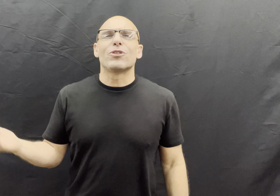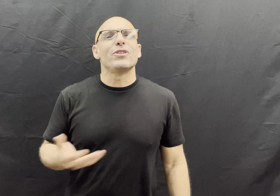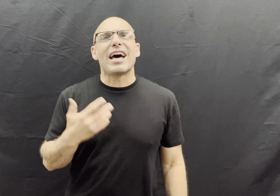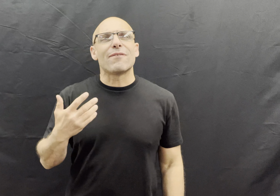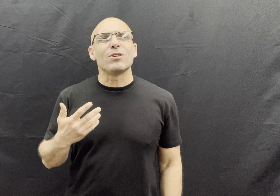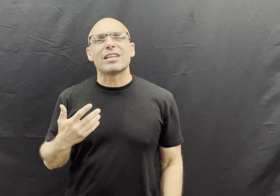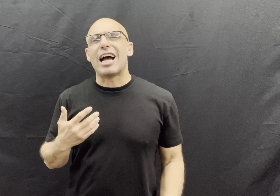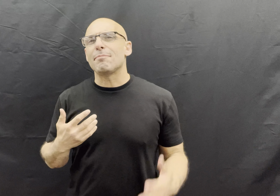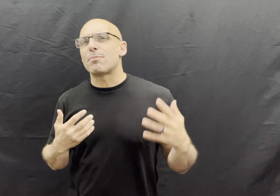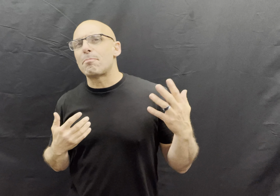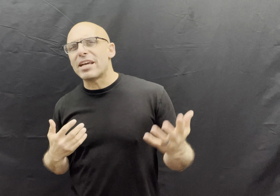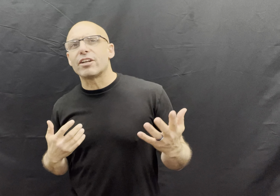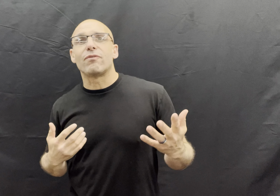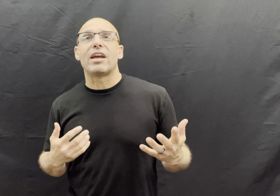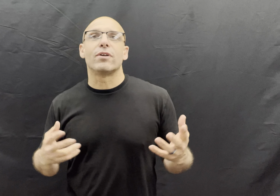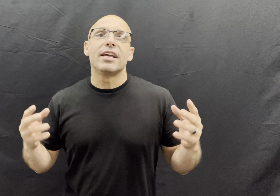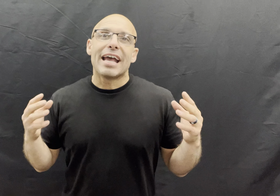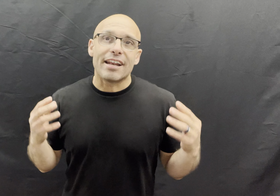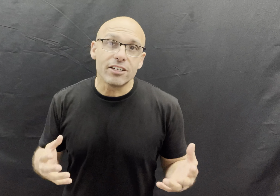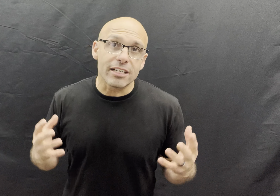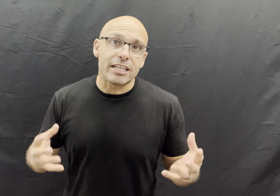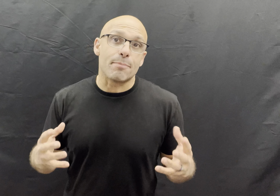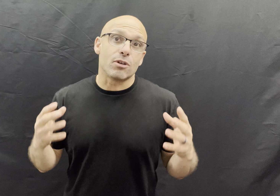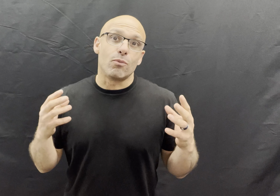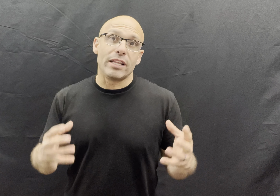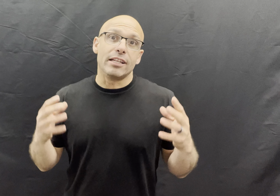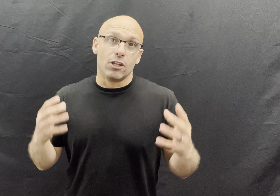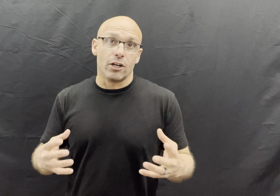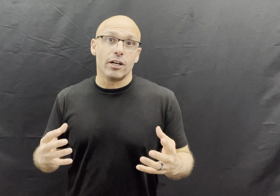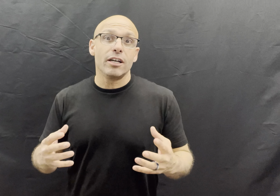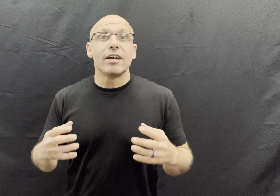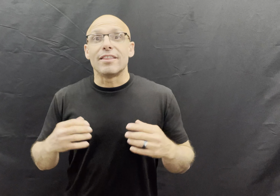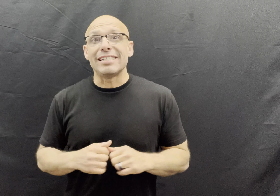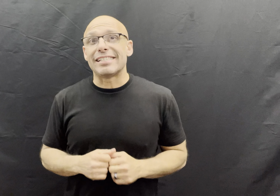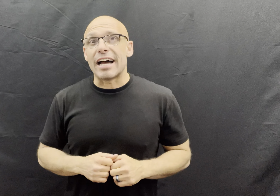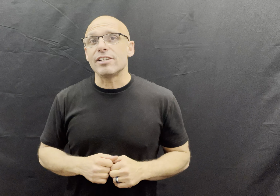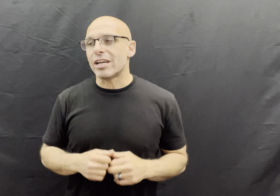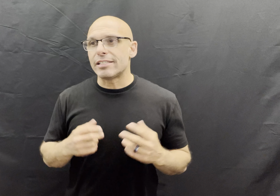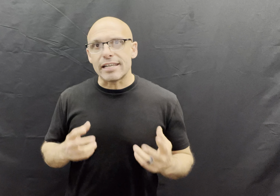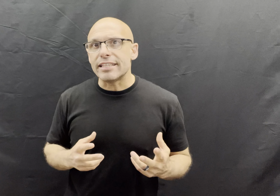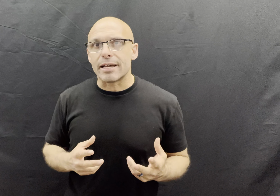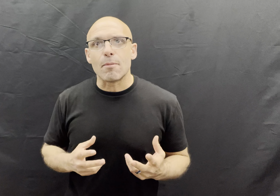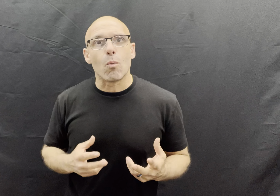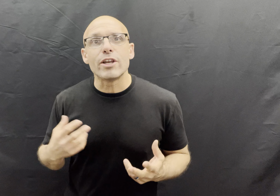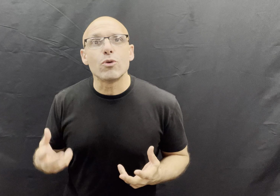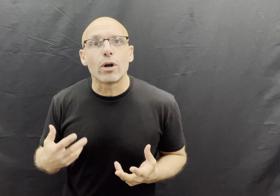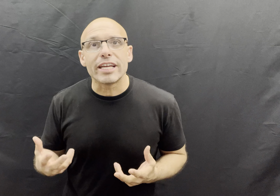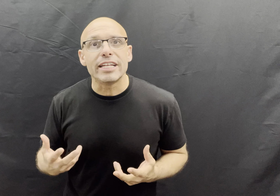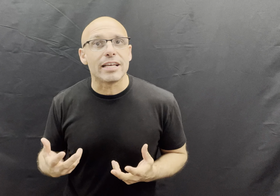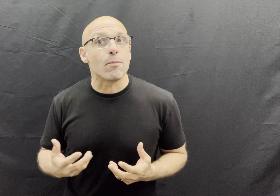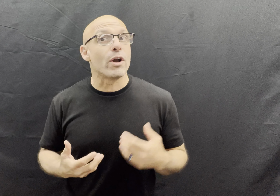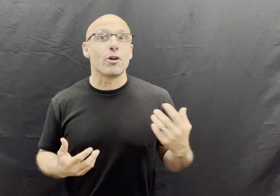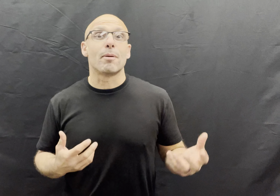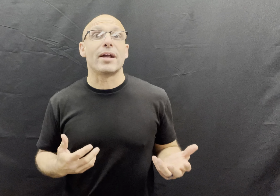that a few times, pick your favorite, and here's a tip to really learn these signs is sign them when you are eating them, when you're preparing